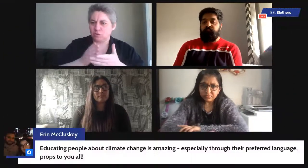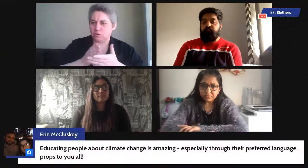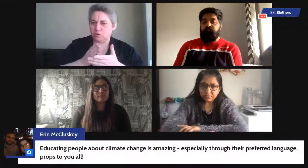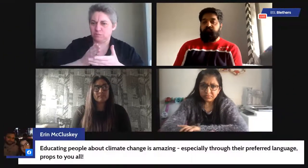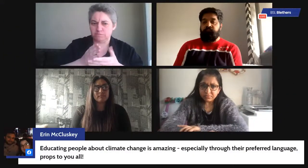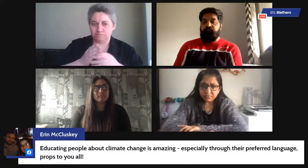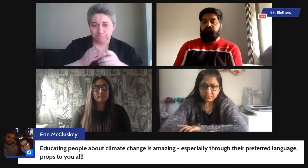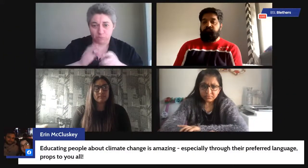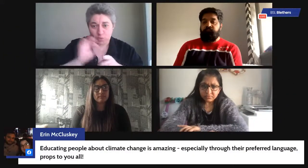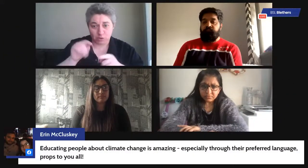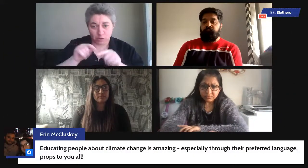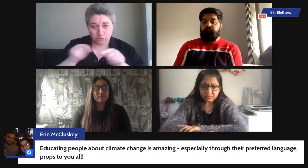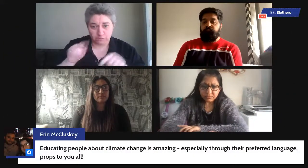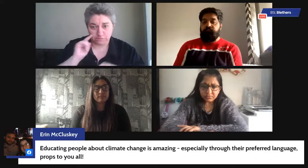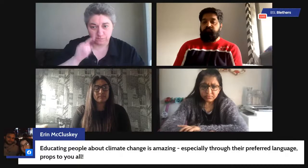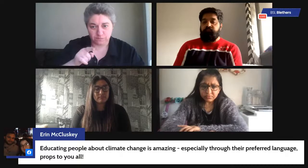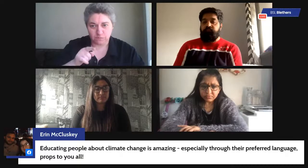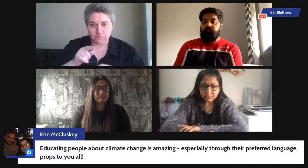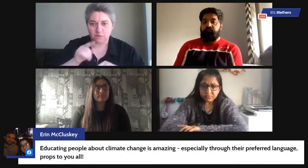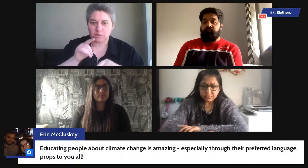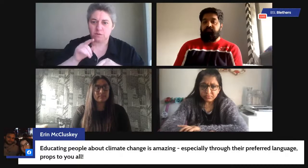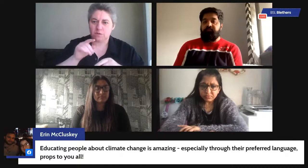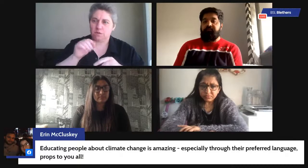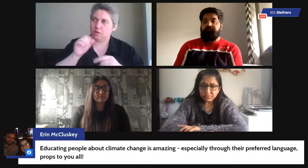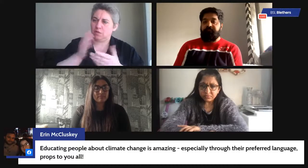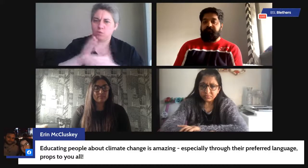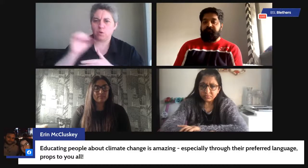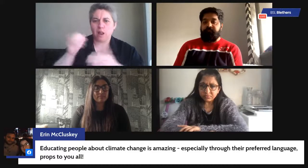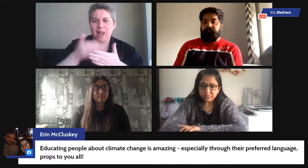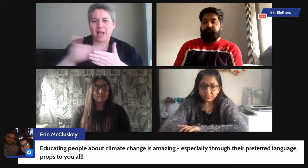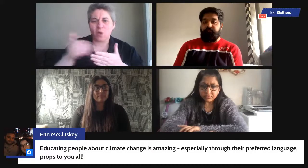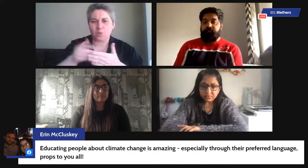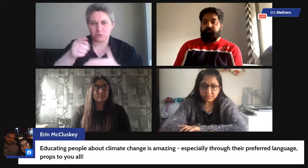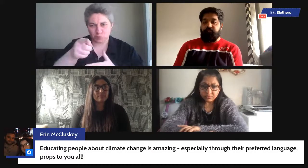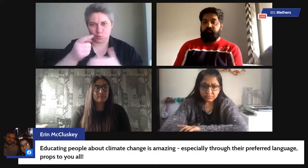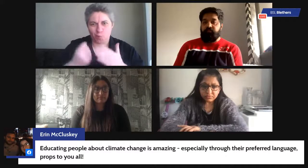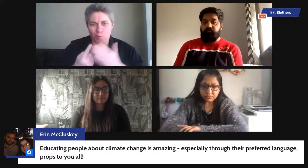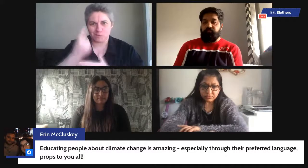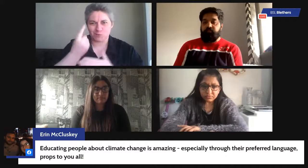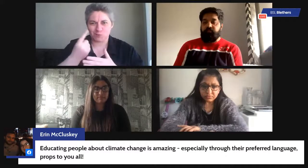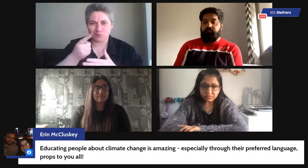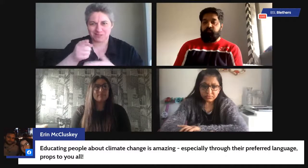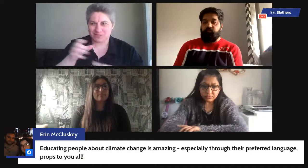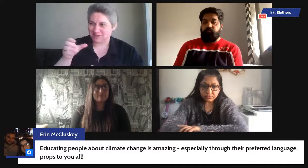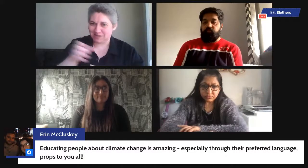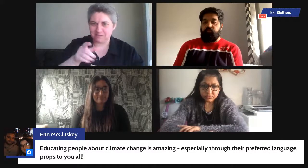that's just so good. It's absolutely amazing. You can see the question at the bottom of the screen.